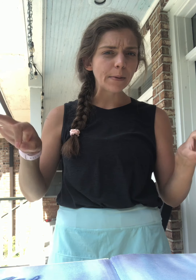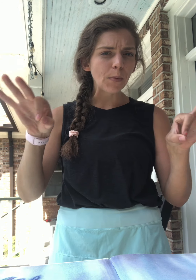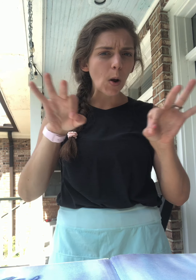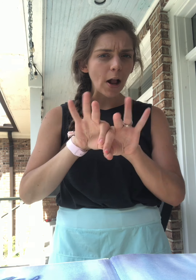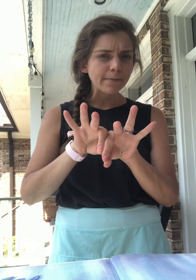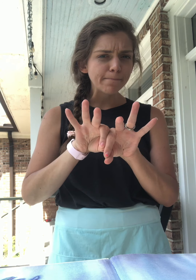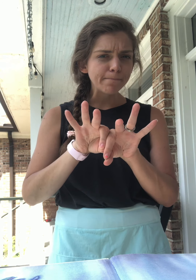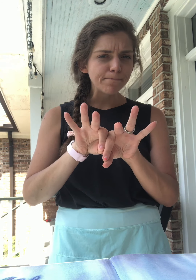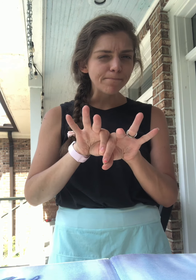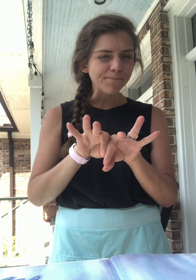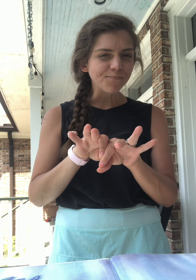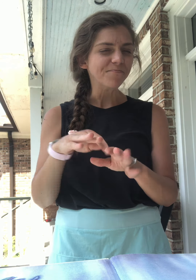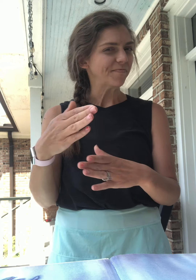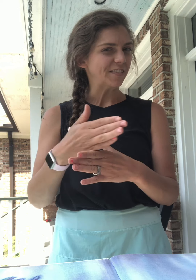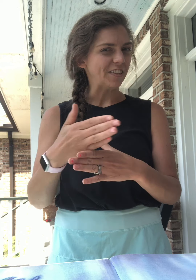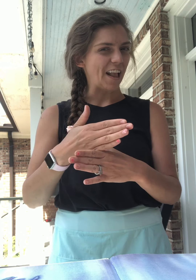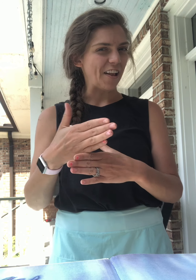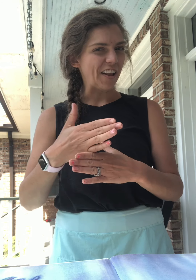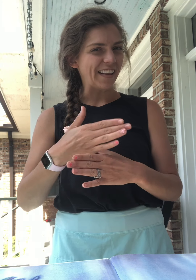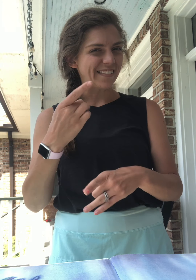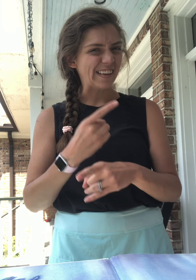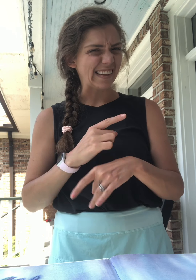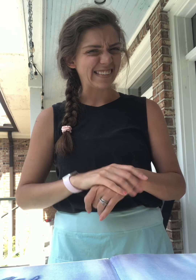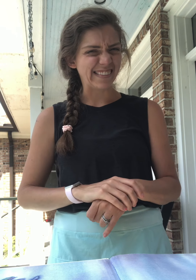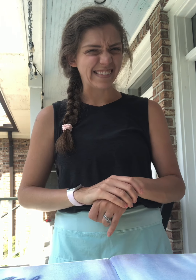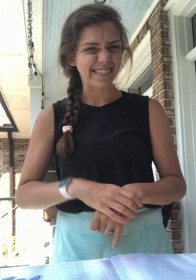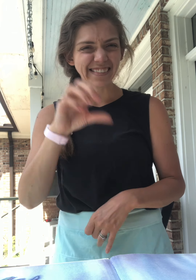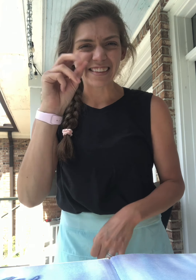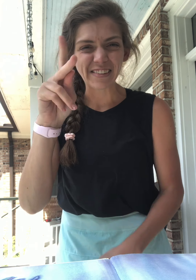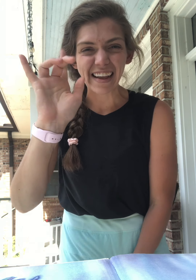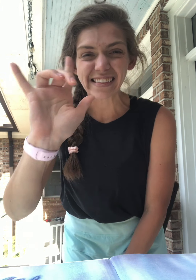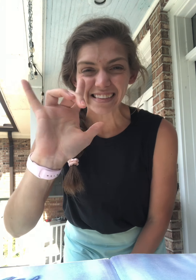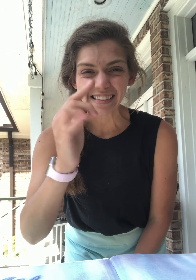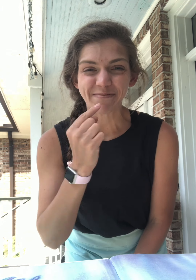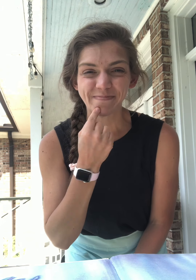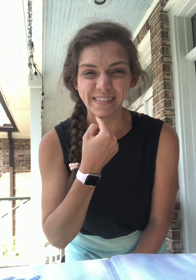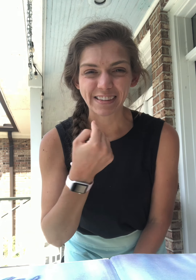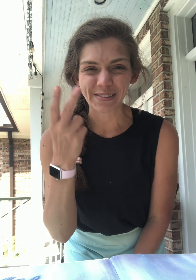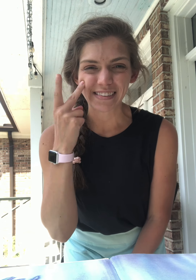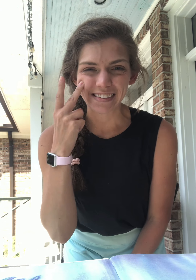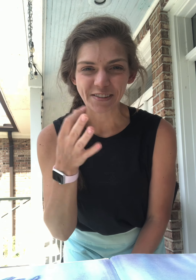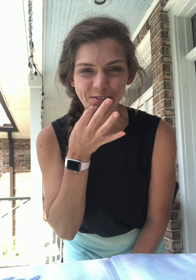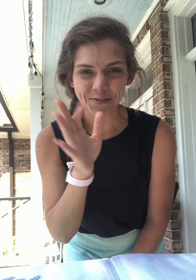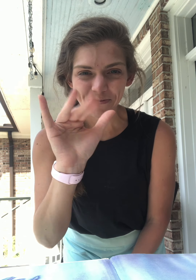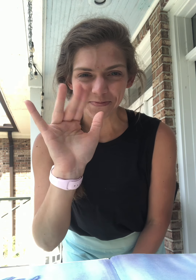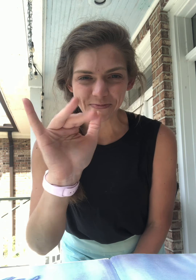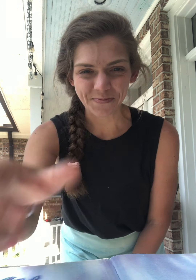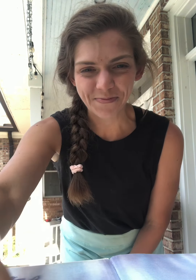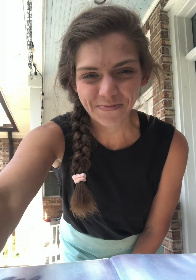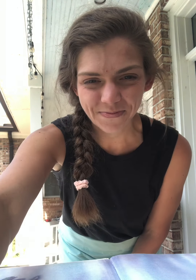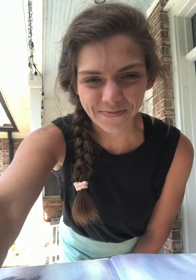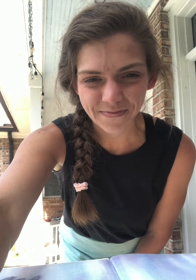and friendships? What's important? Sharing, right? Being kind. Okay. Love you and miss you. See you soon. soon. Can you say